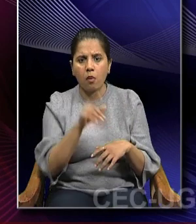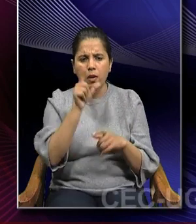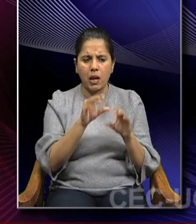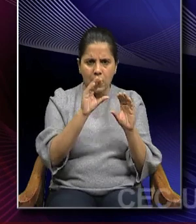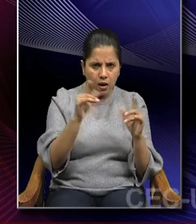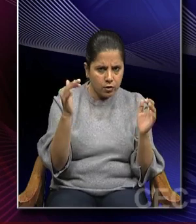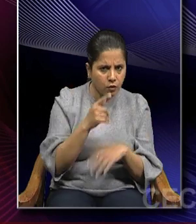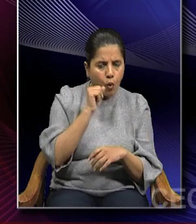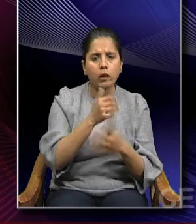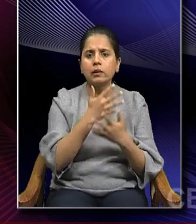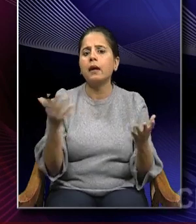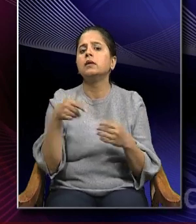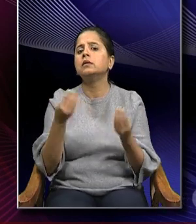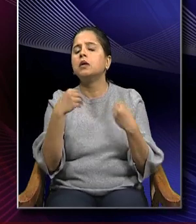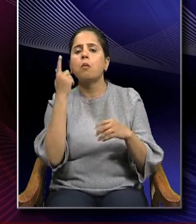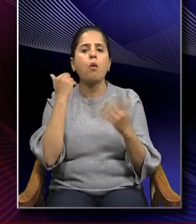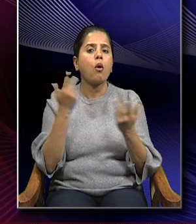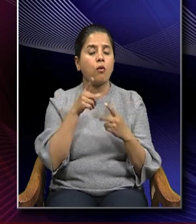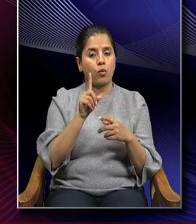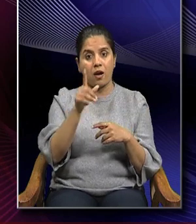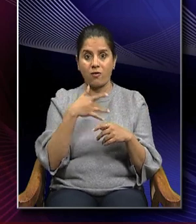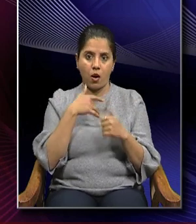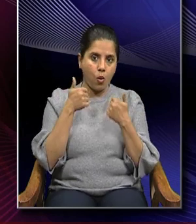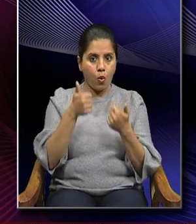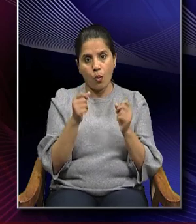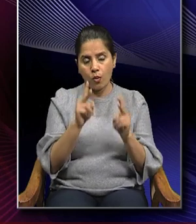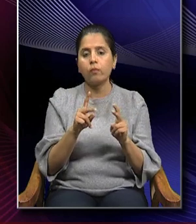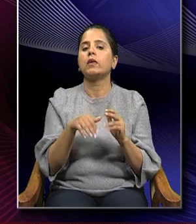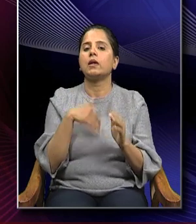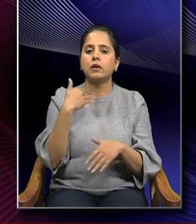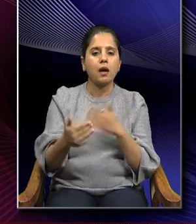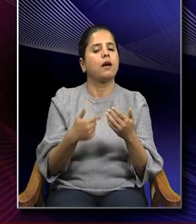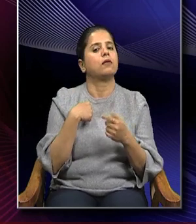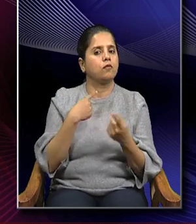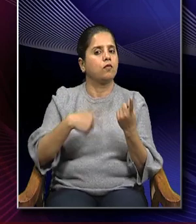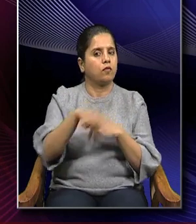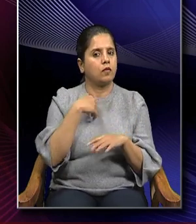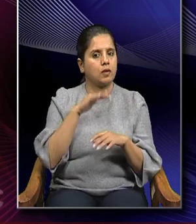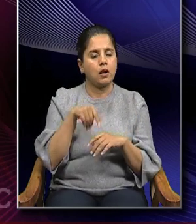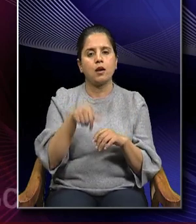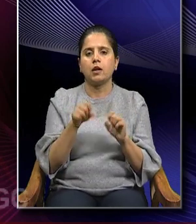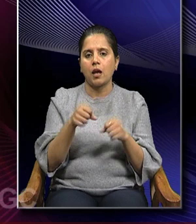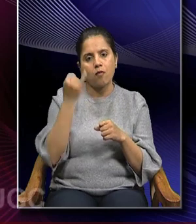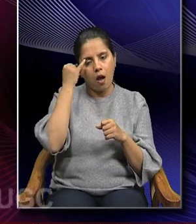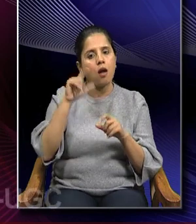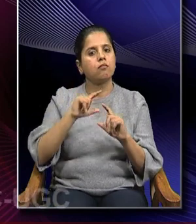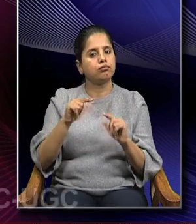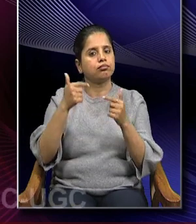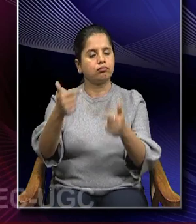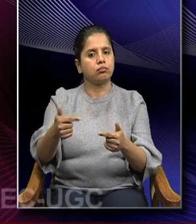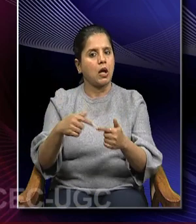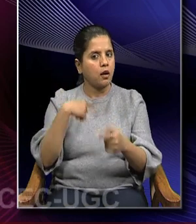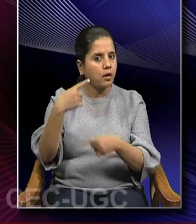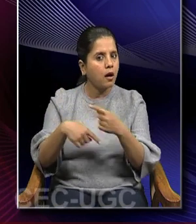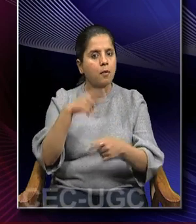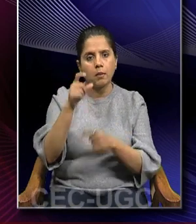for your product concept. Once it is okay, then only we pass that idea to the next